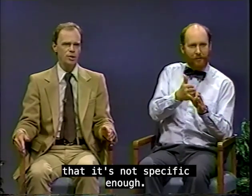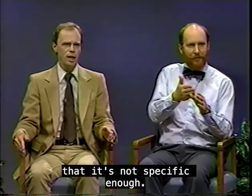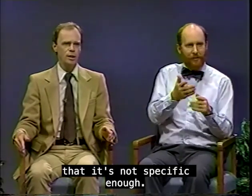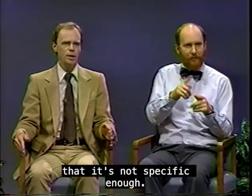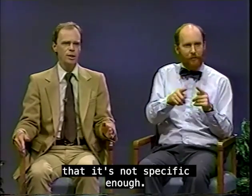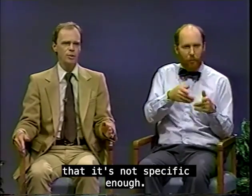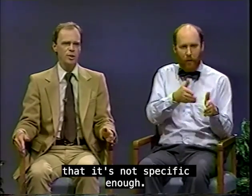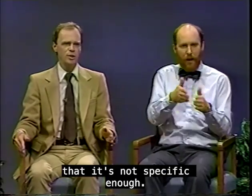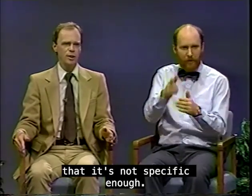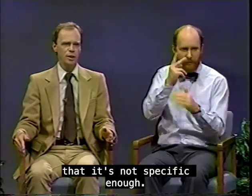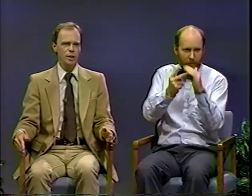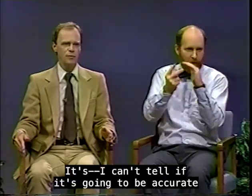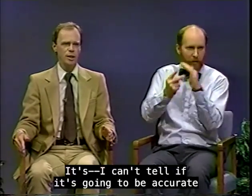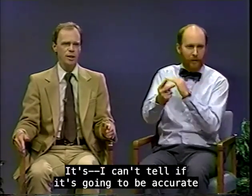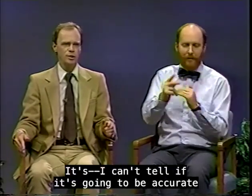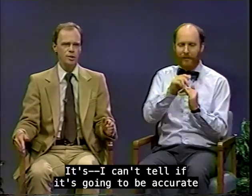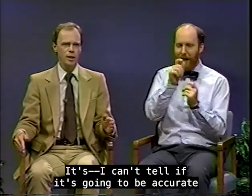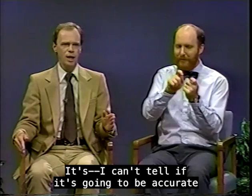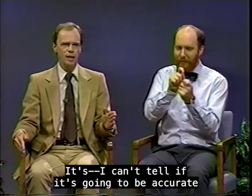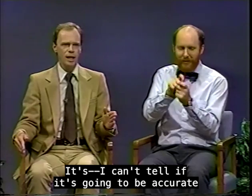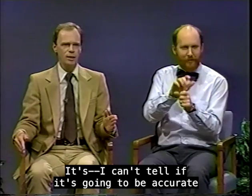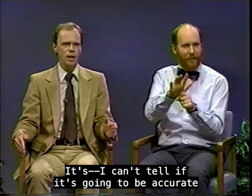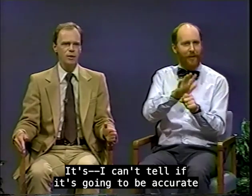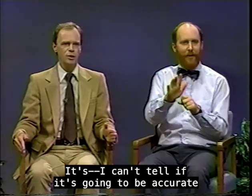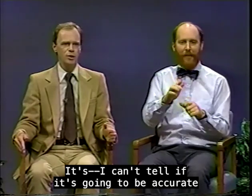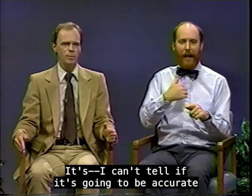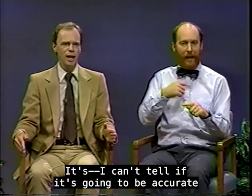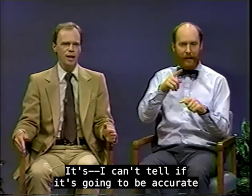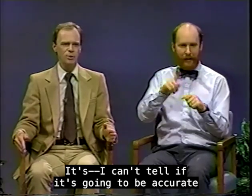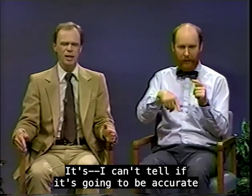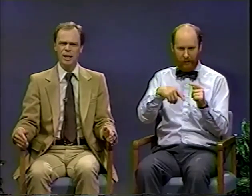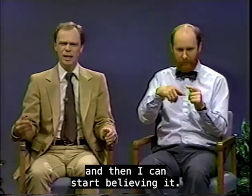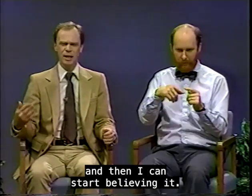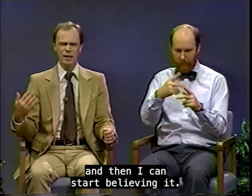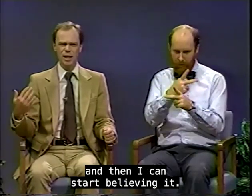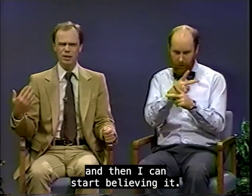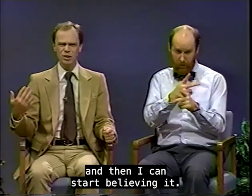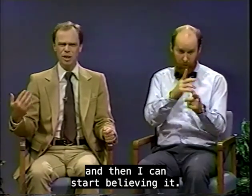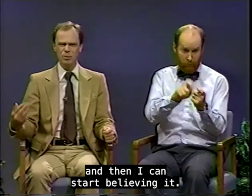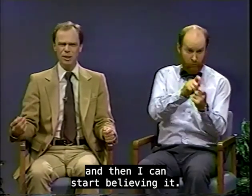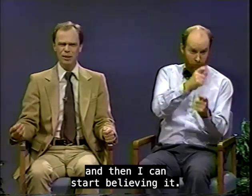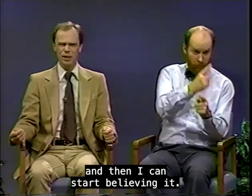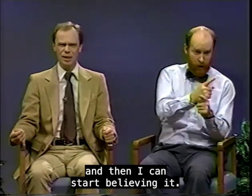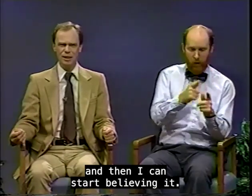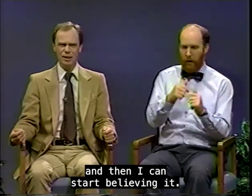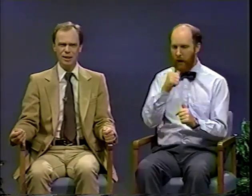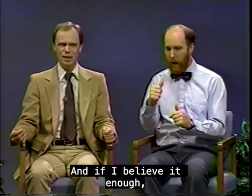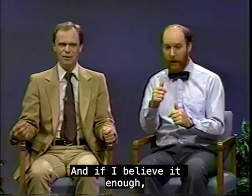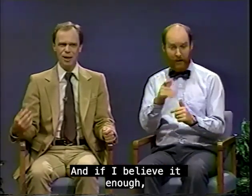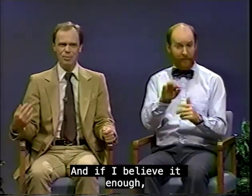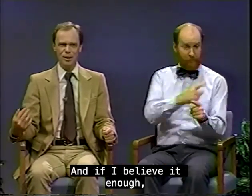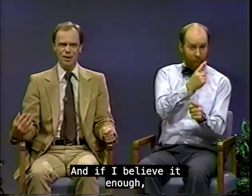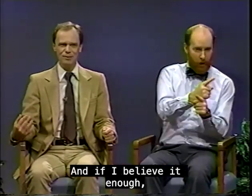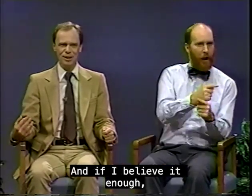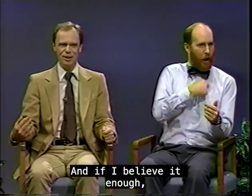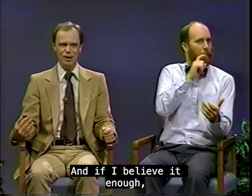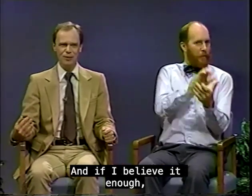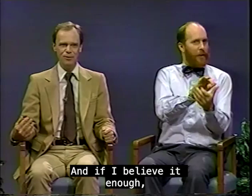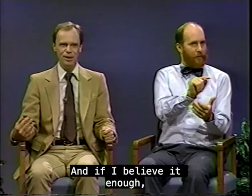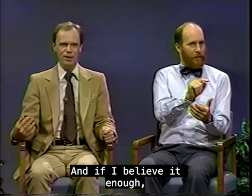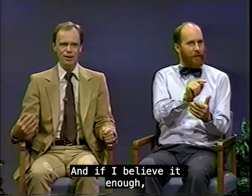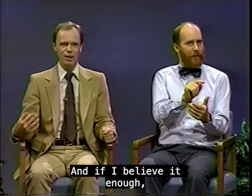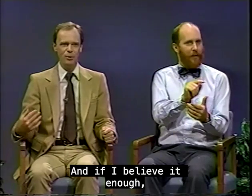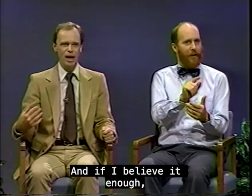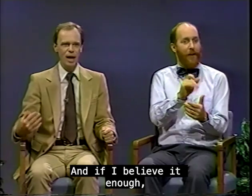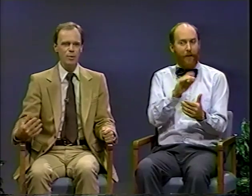that it's not specific enough. I can't tell if it's going to be accurate, and then I can start believing it. And if I believe it